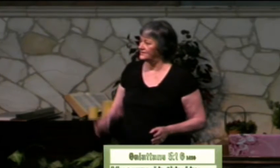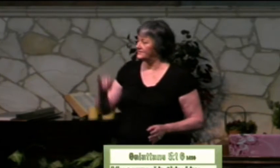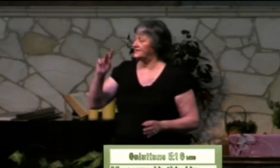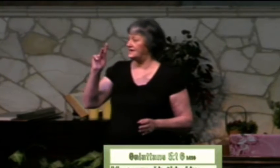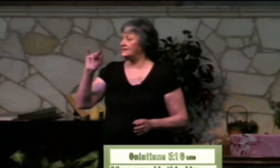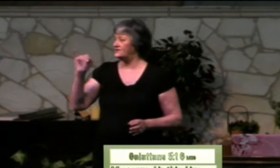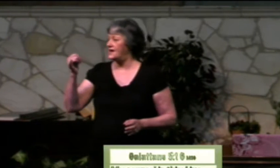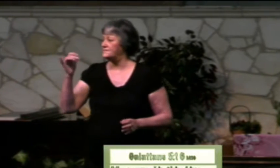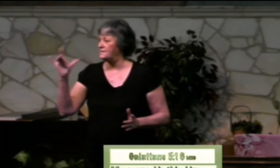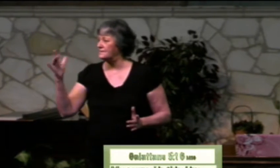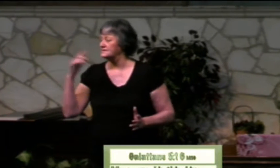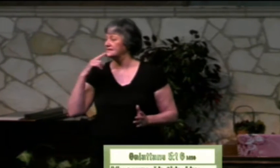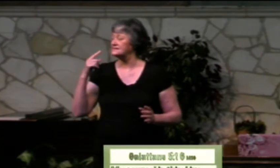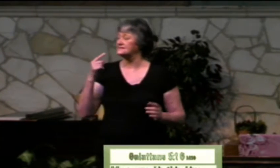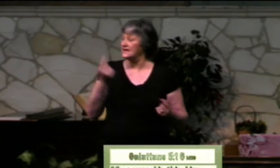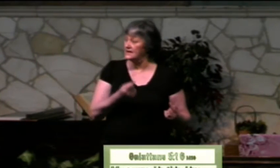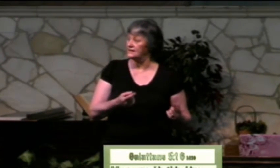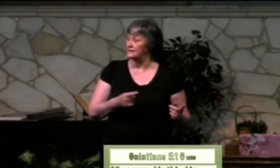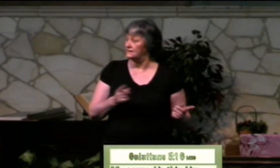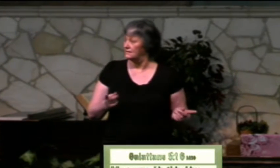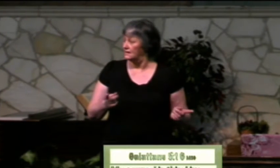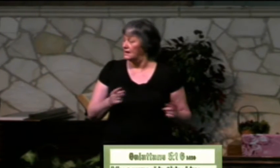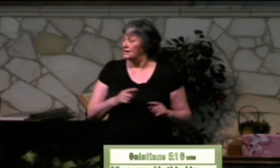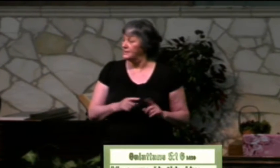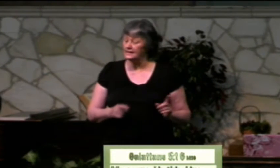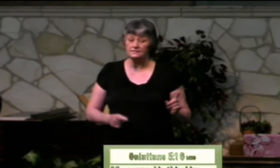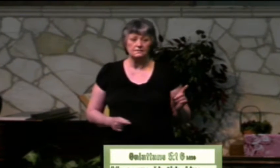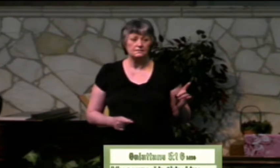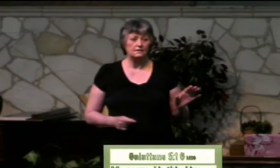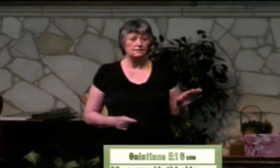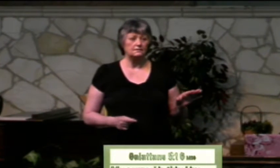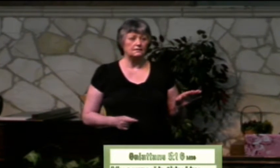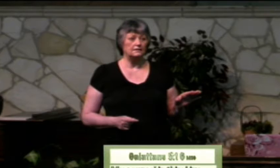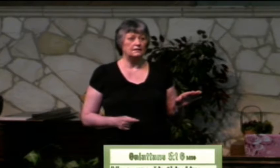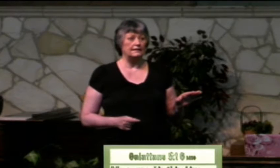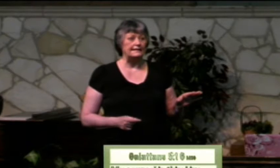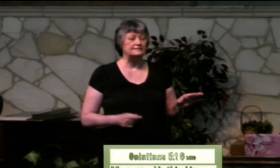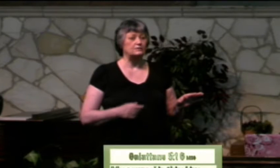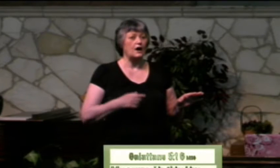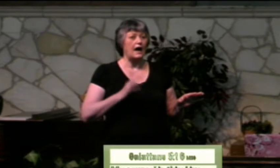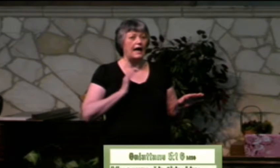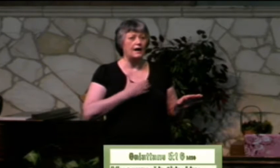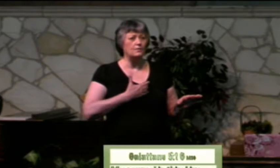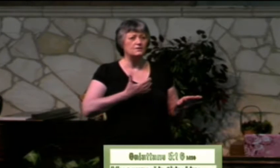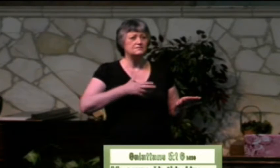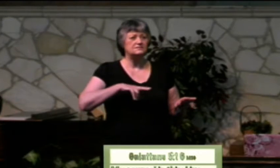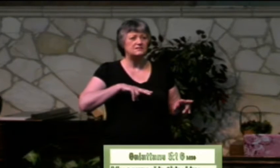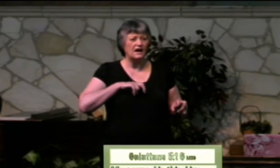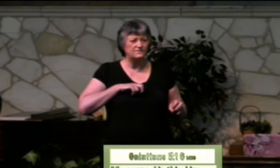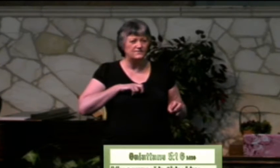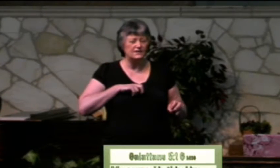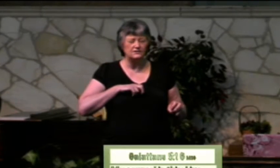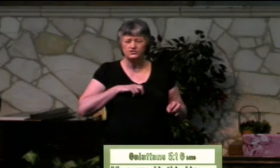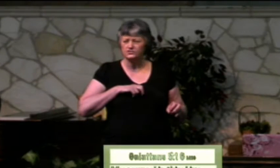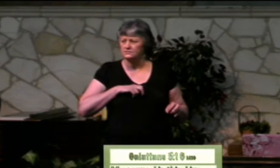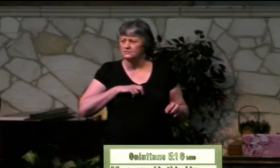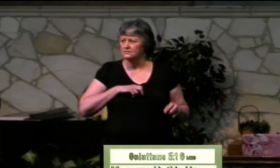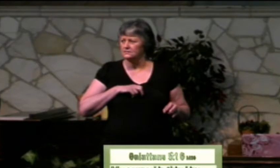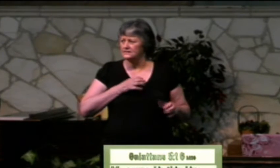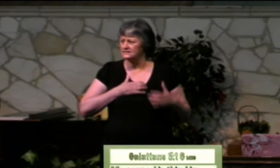The King James Bible says sin, but it's our selfish